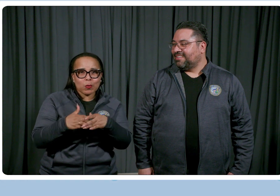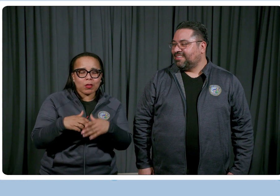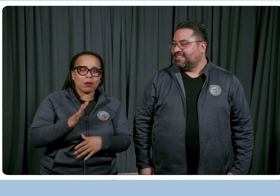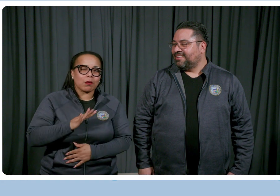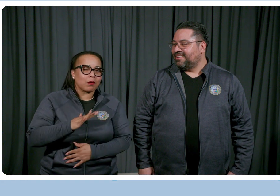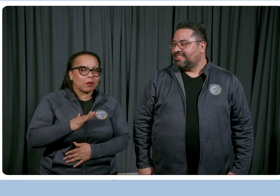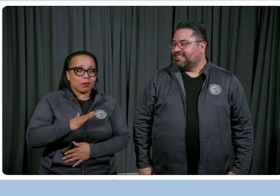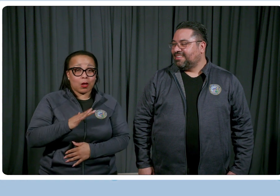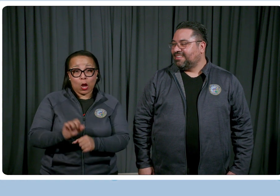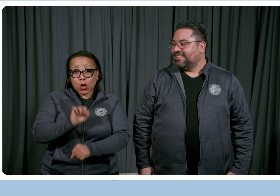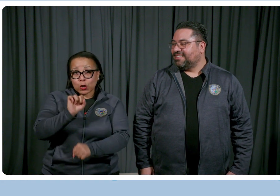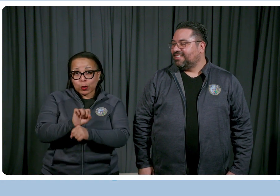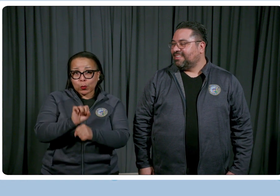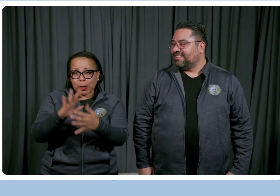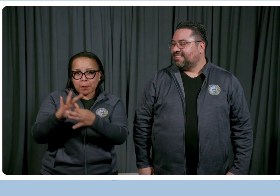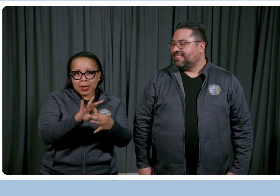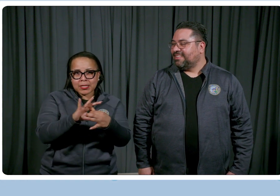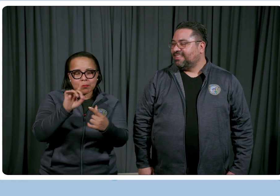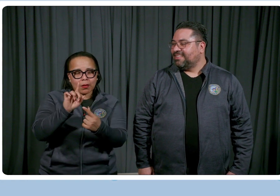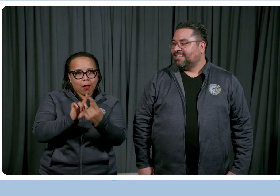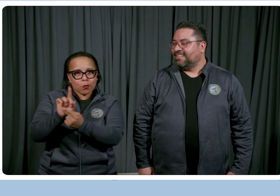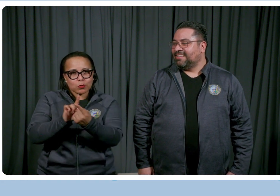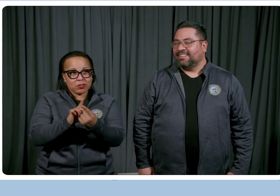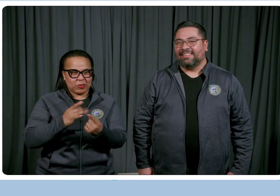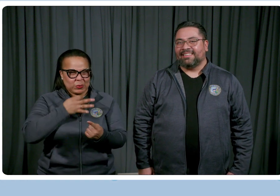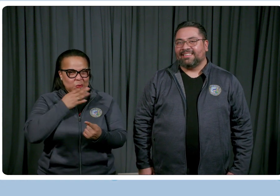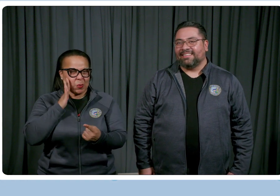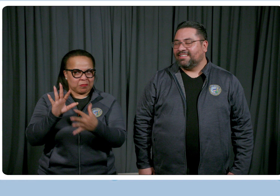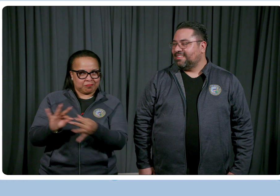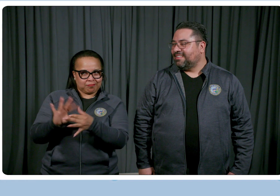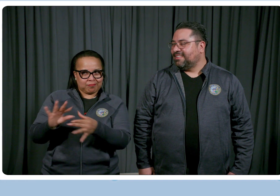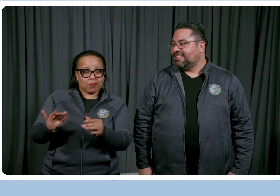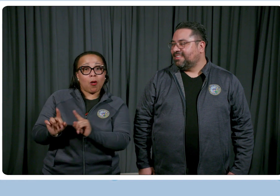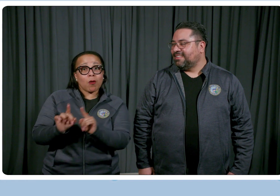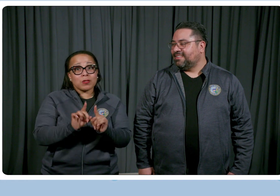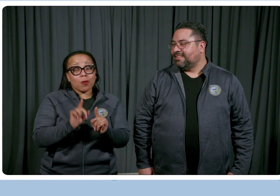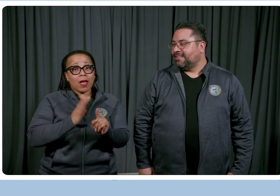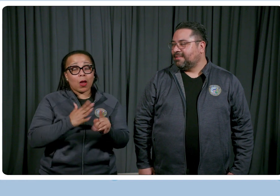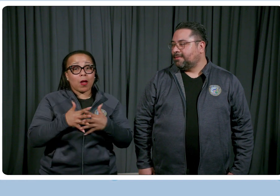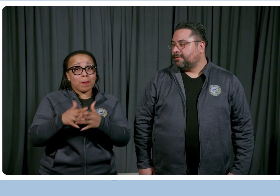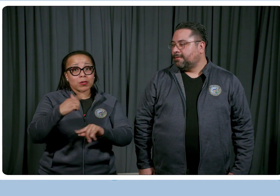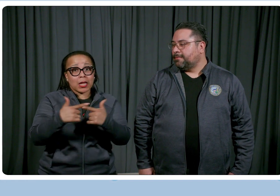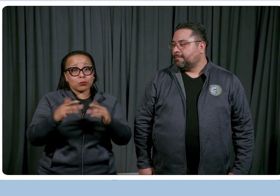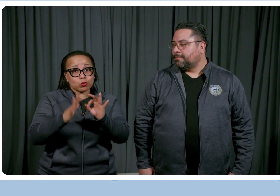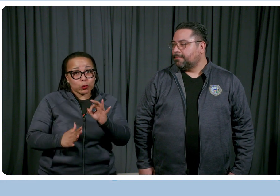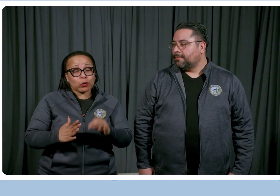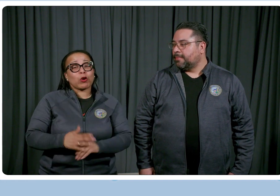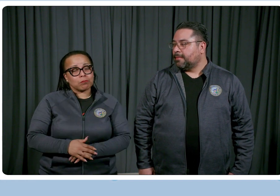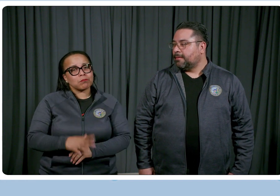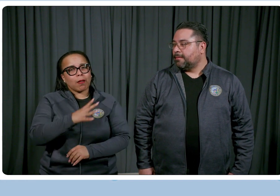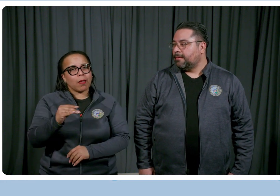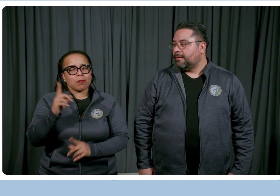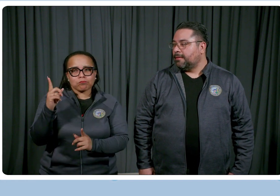with our dynamic career placement counselors, who you will hear from in just a bit, as well as our American Sign Language